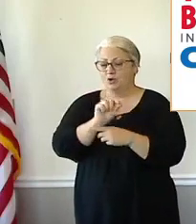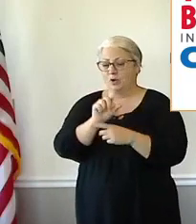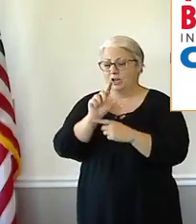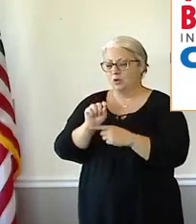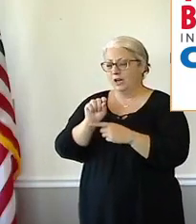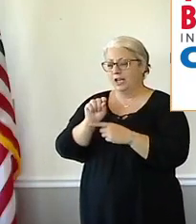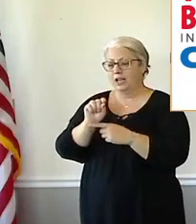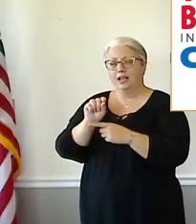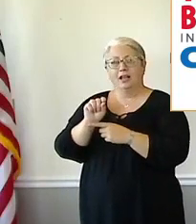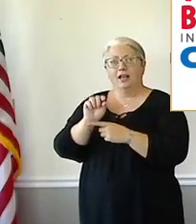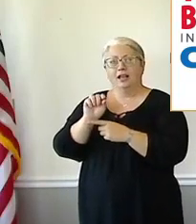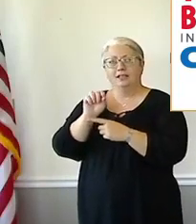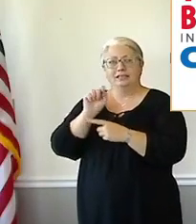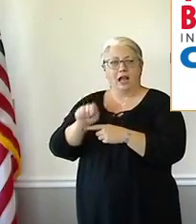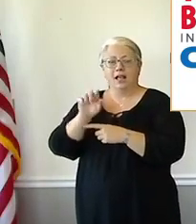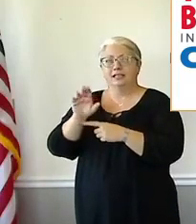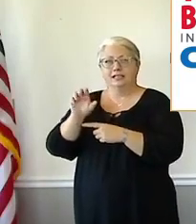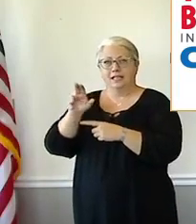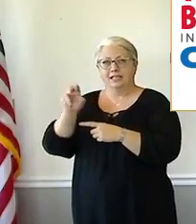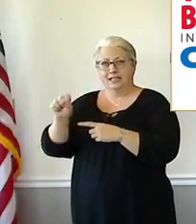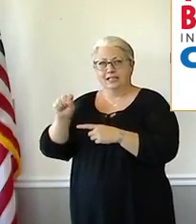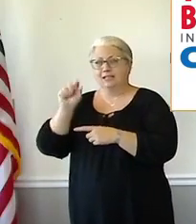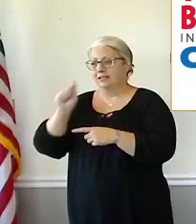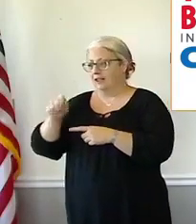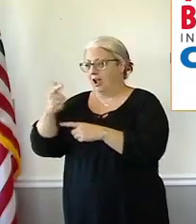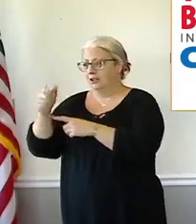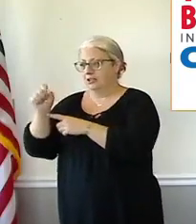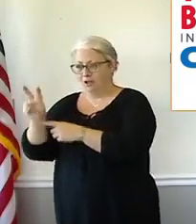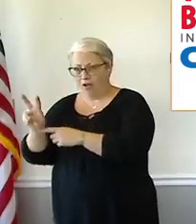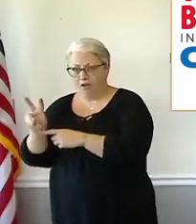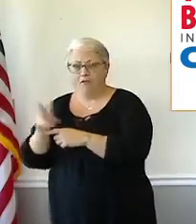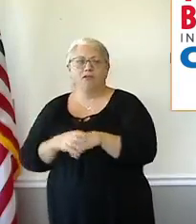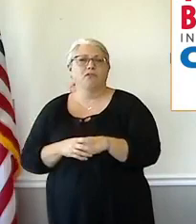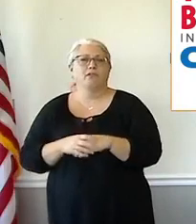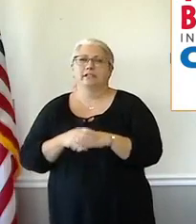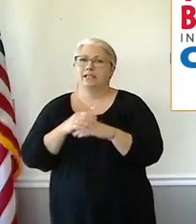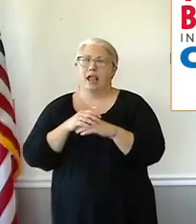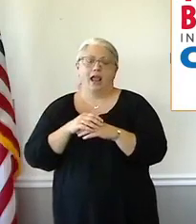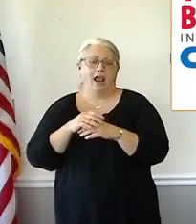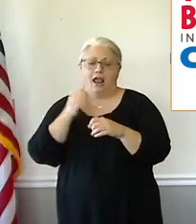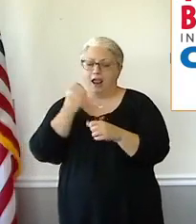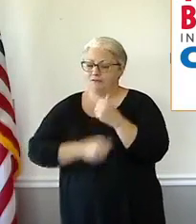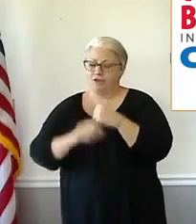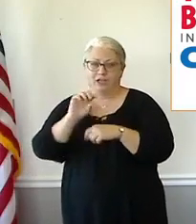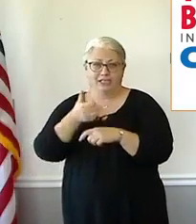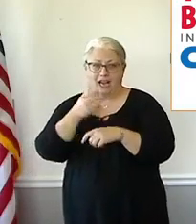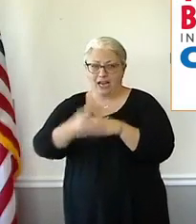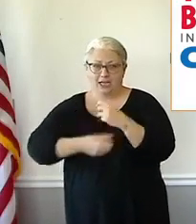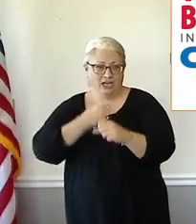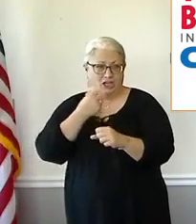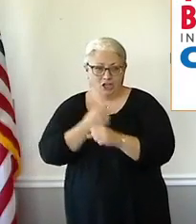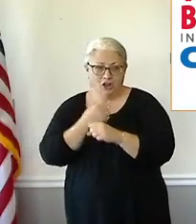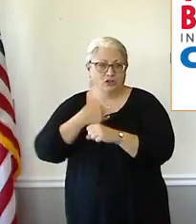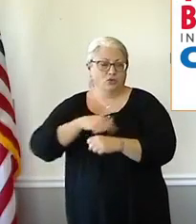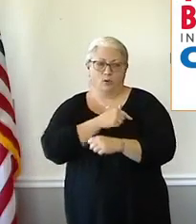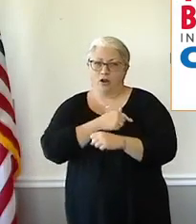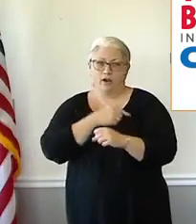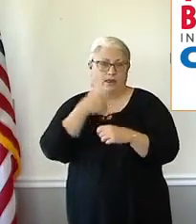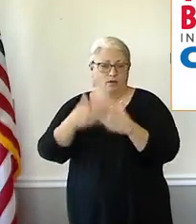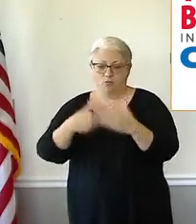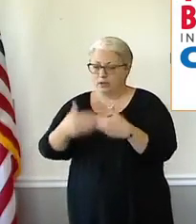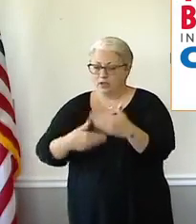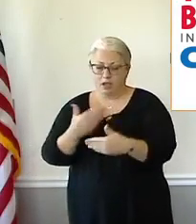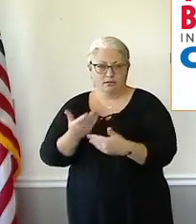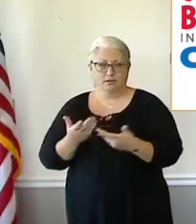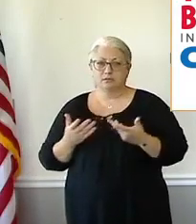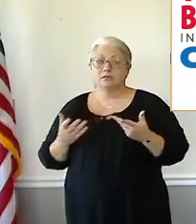Remember, this is something the federal government is mandated to engage in every 10 years. We're in the process of completing that. We want you to participate.